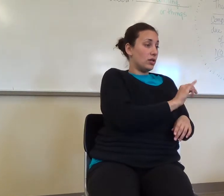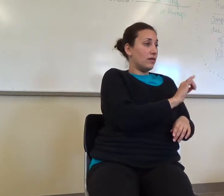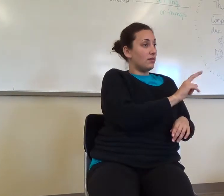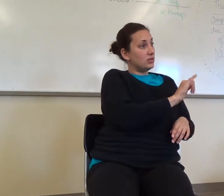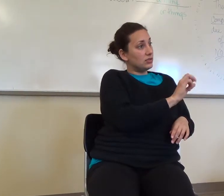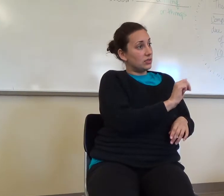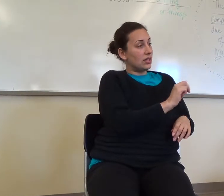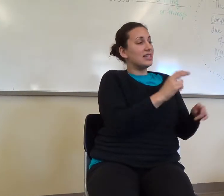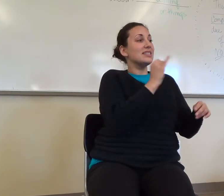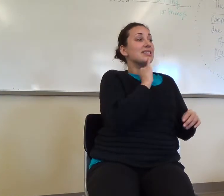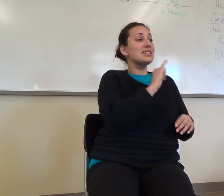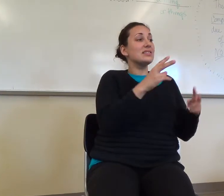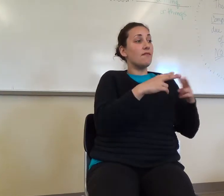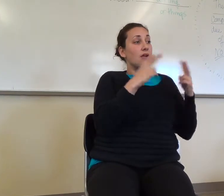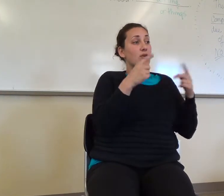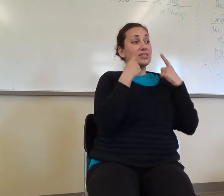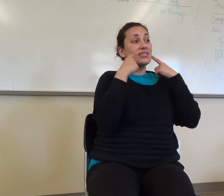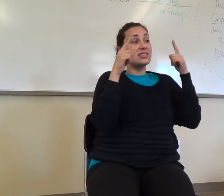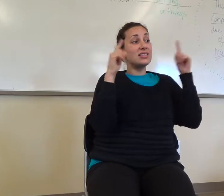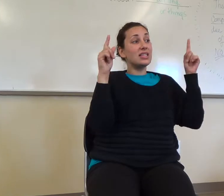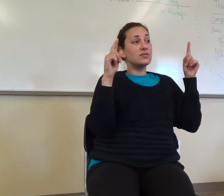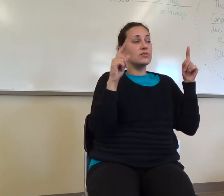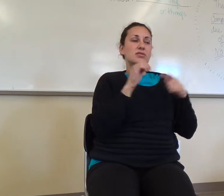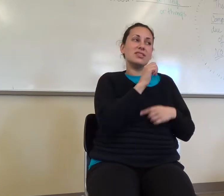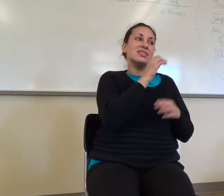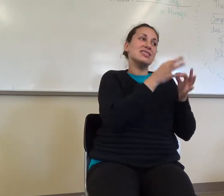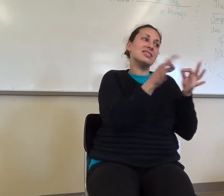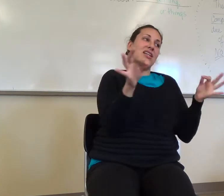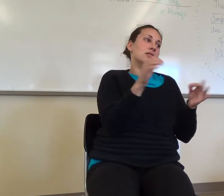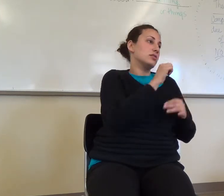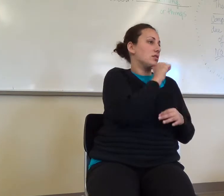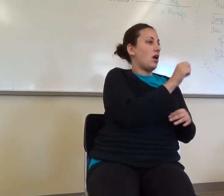very successful. So that's not a topic.